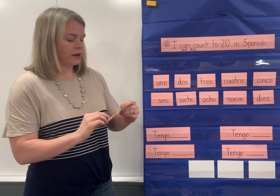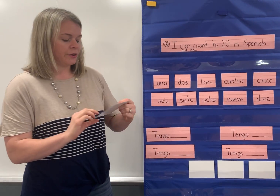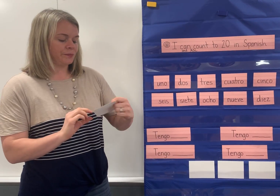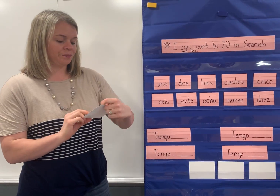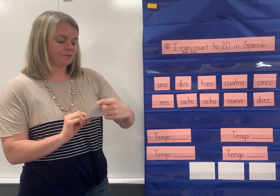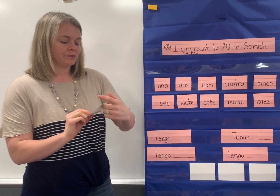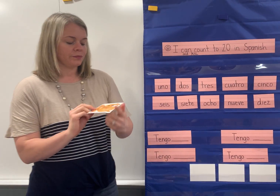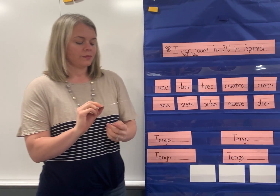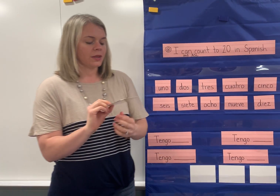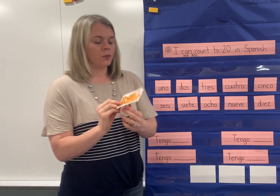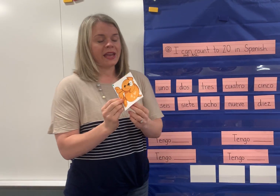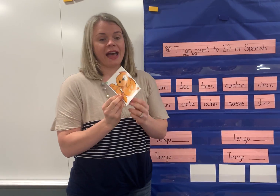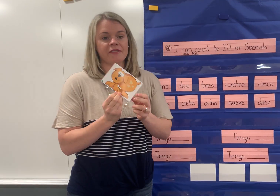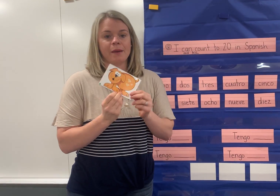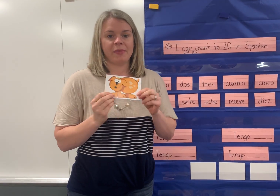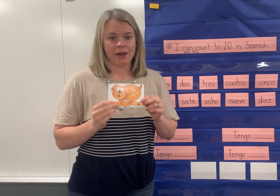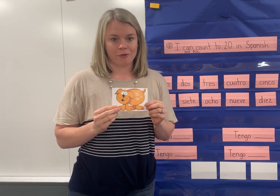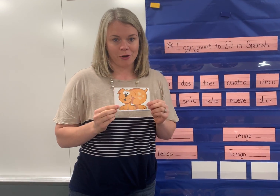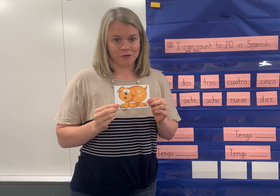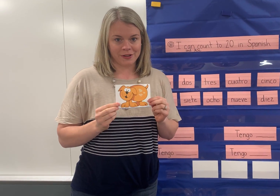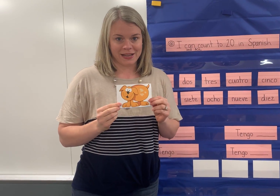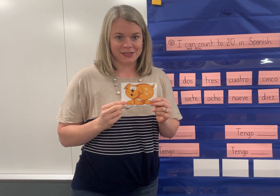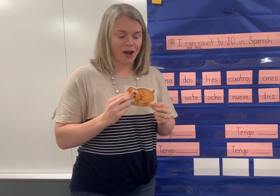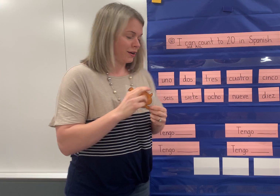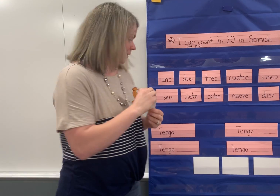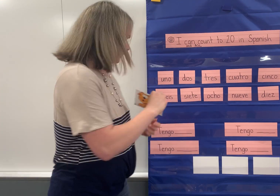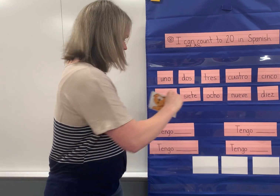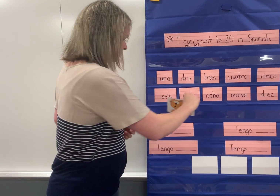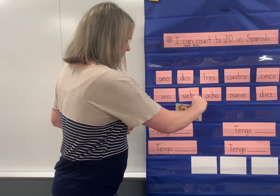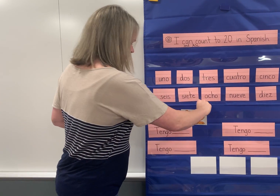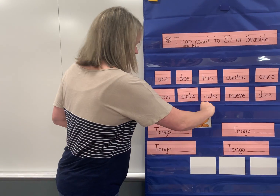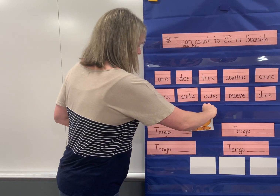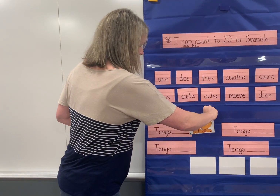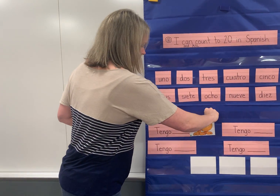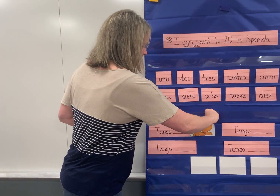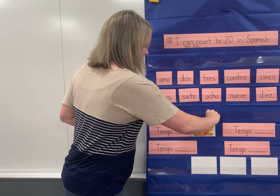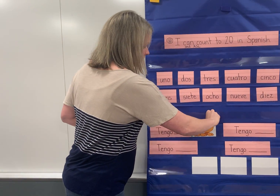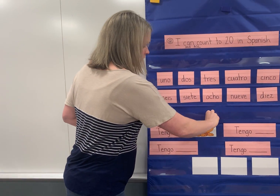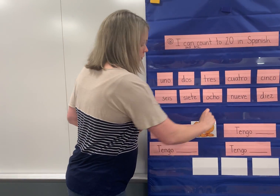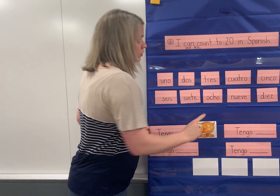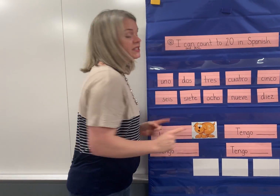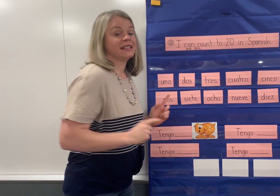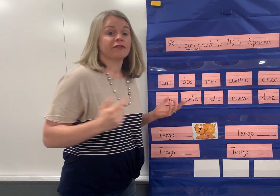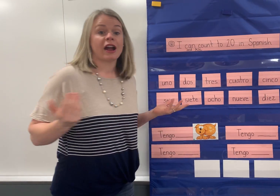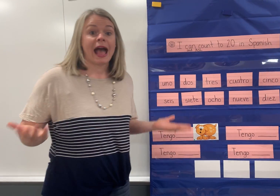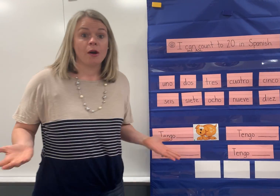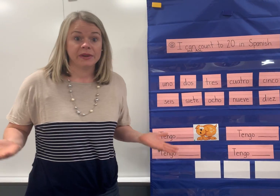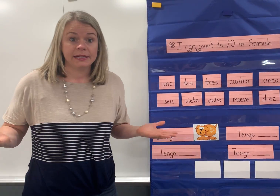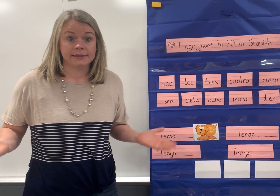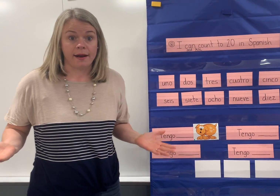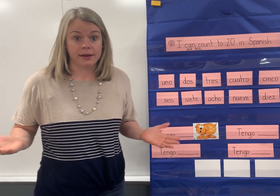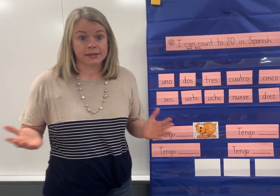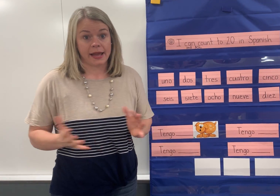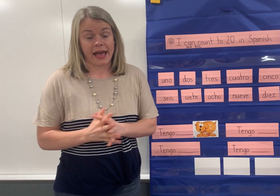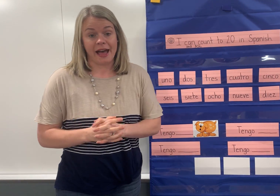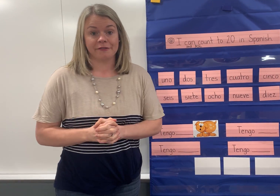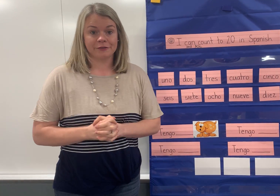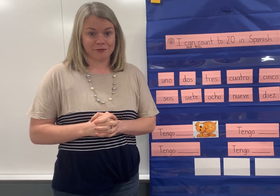here we have a perro, a dog. So you're listening for how many dogs I have,